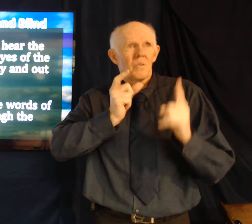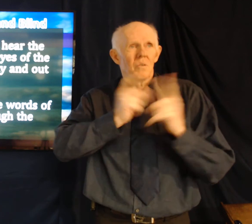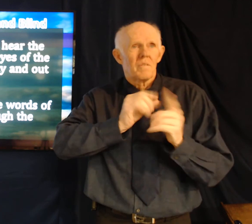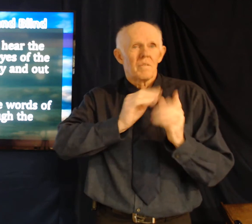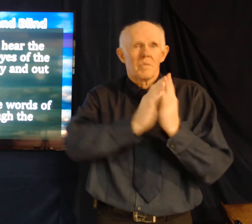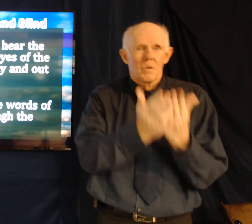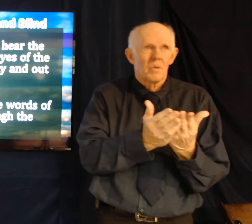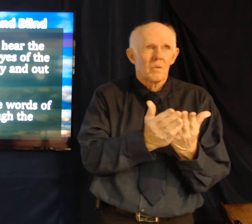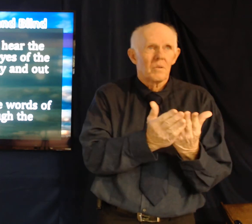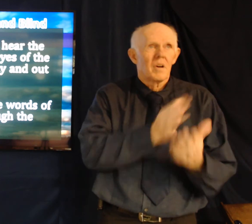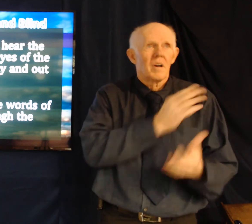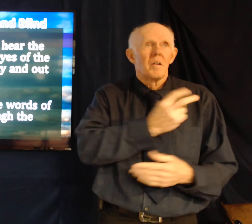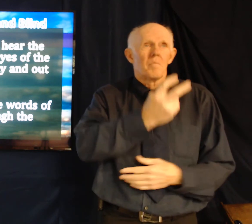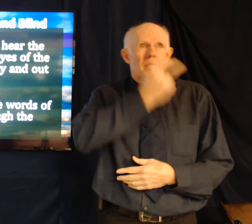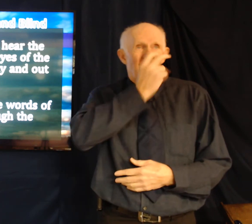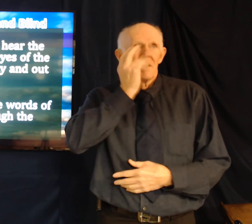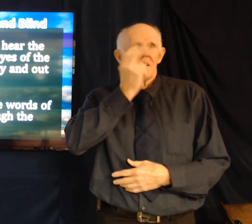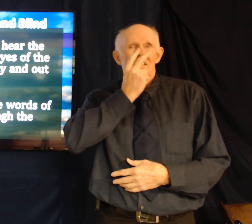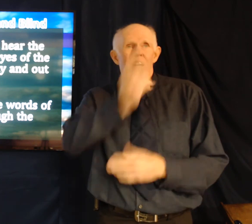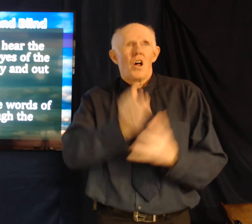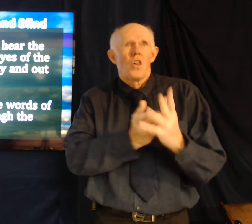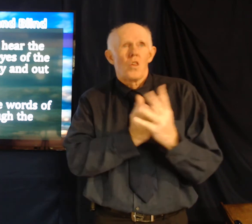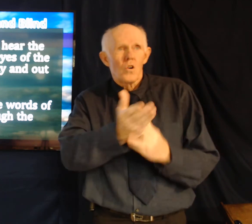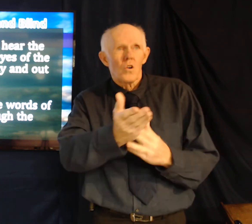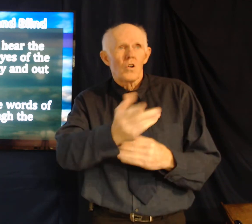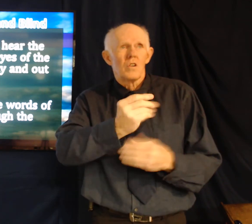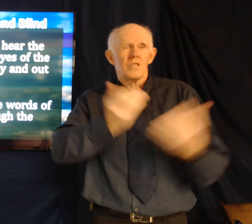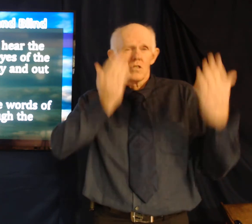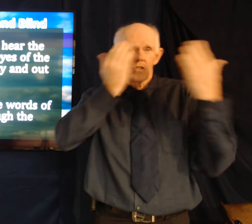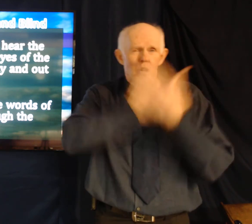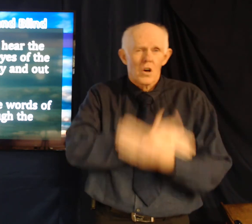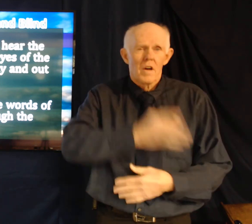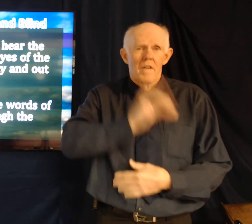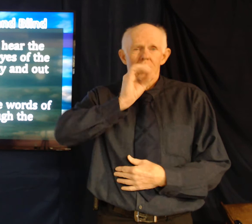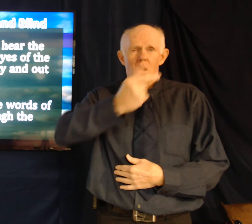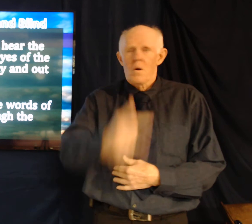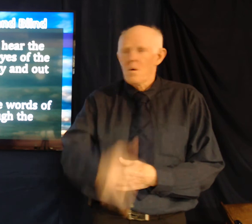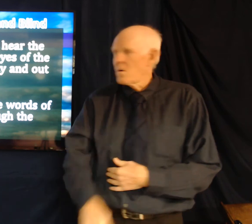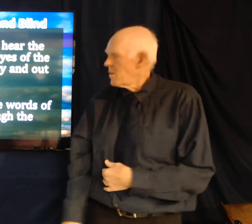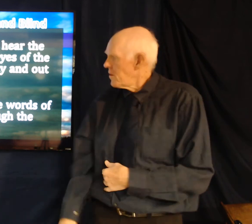the words of the book. The blind shall see through the darkness and fog.